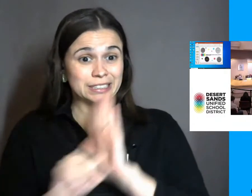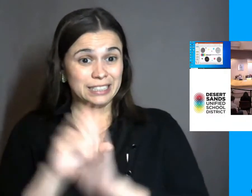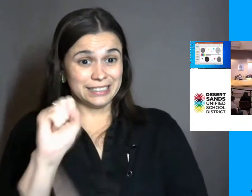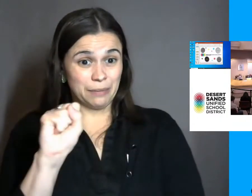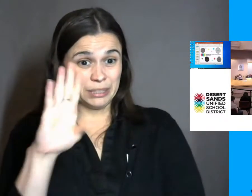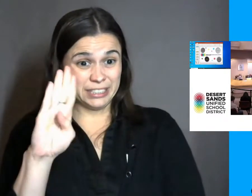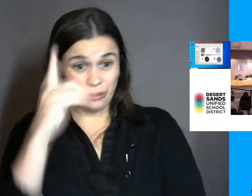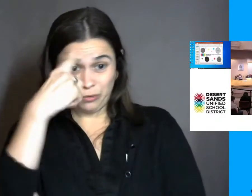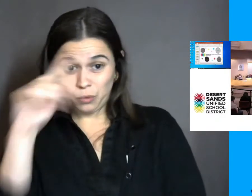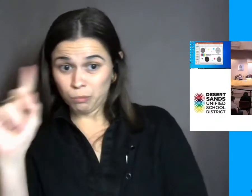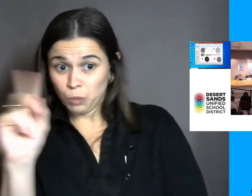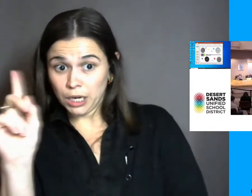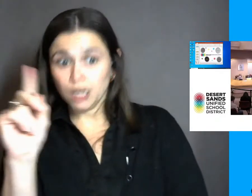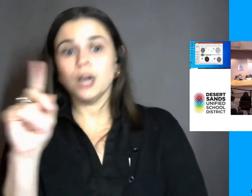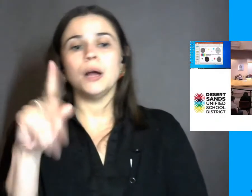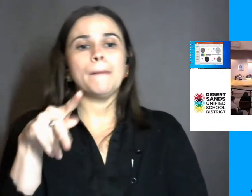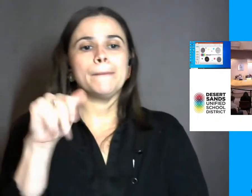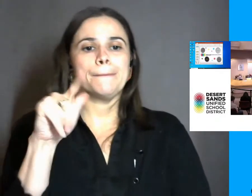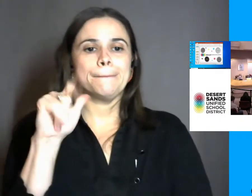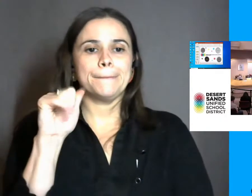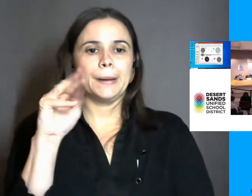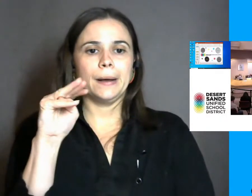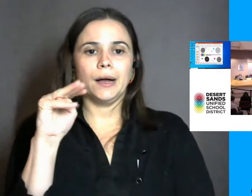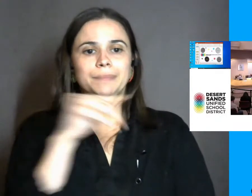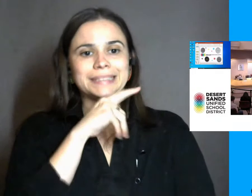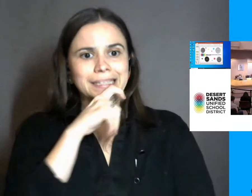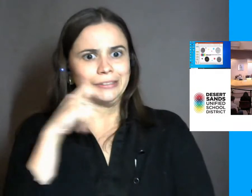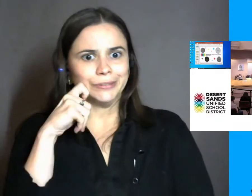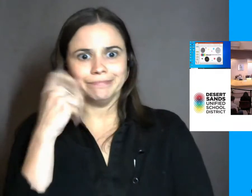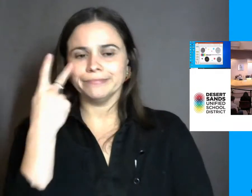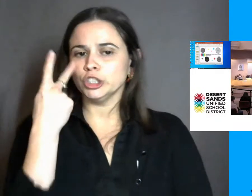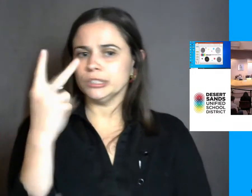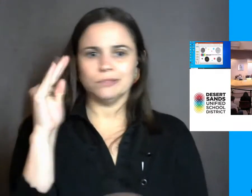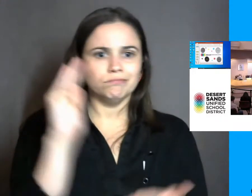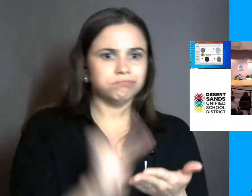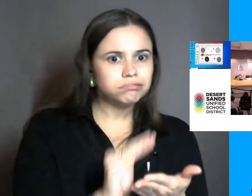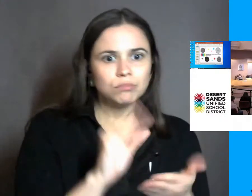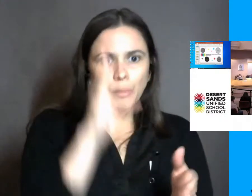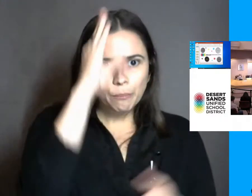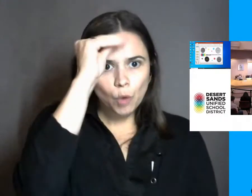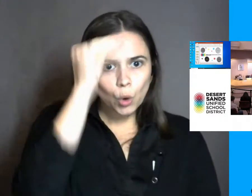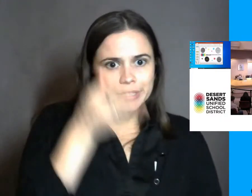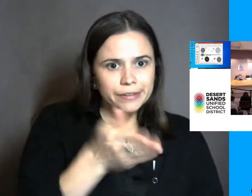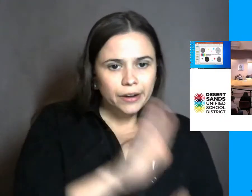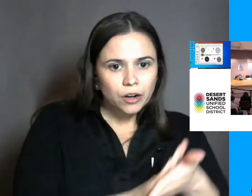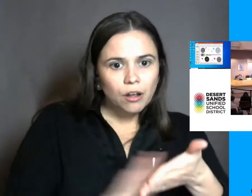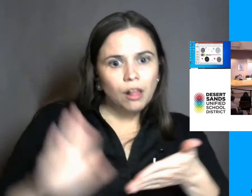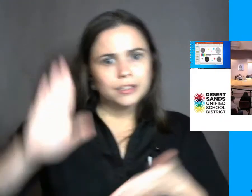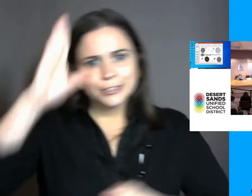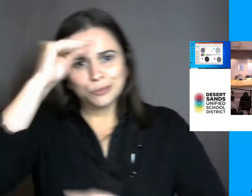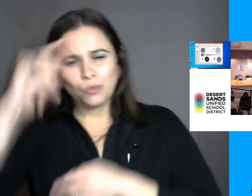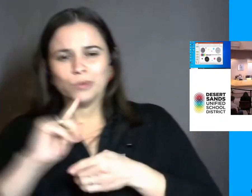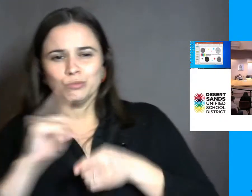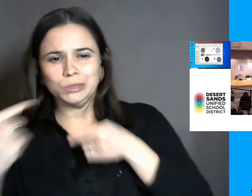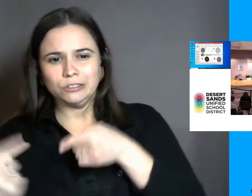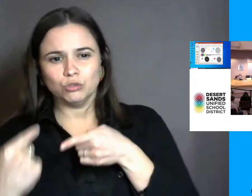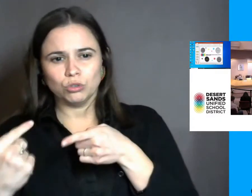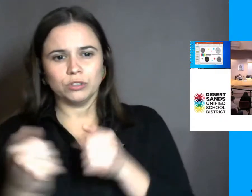had less boys going off to college. Boys have been struggling in our schools, and we need to address that